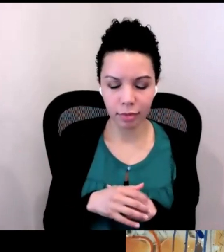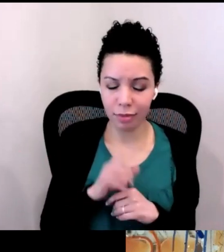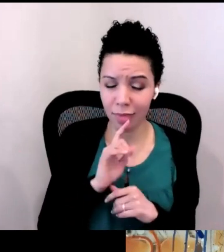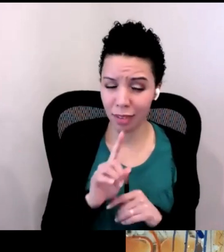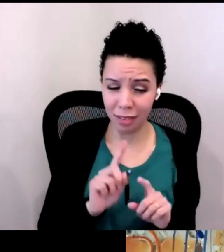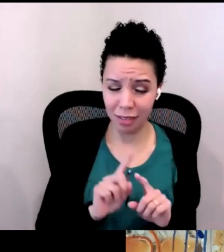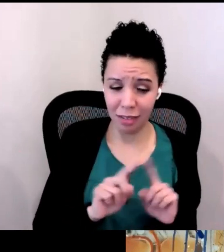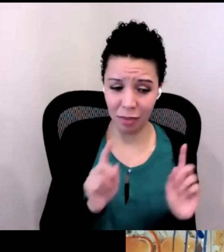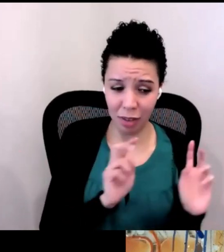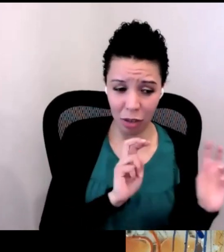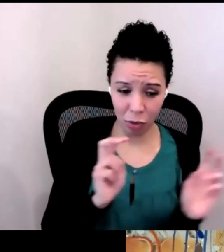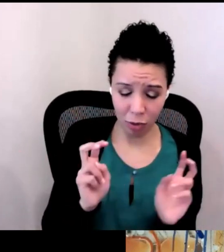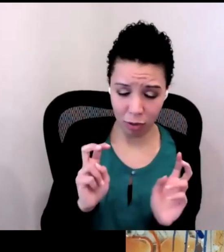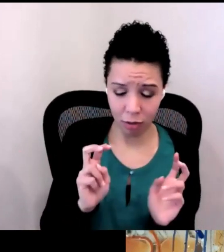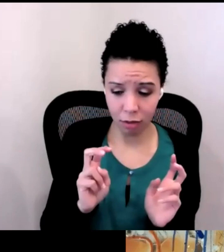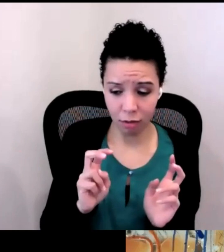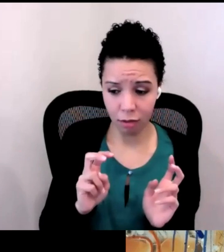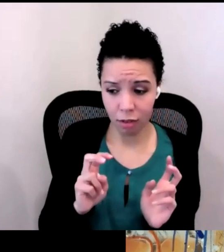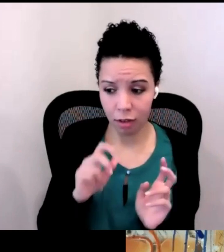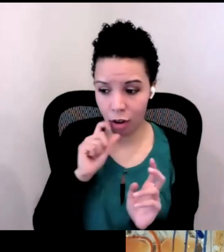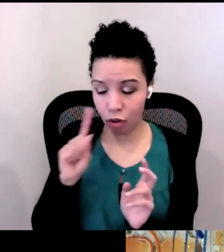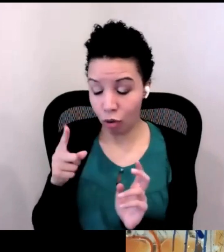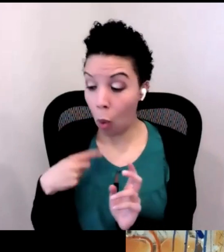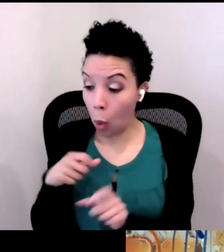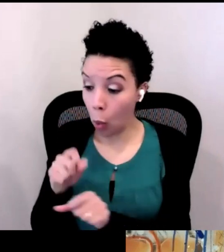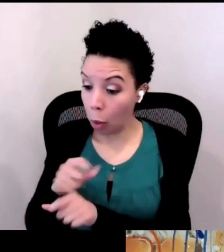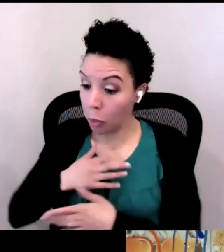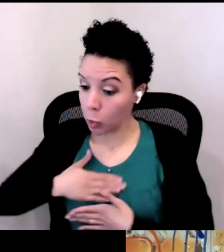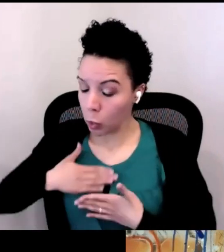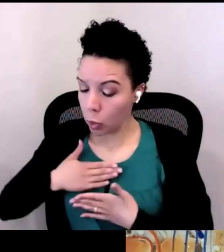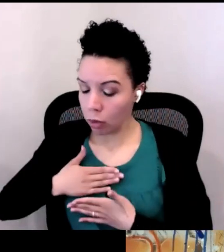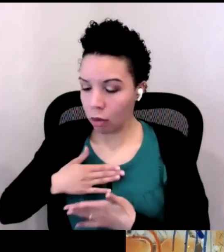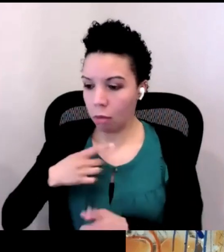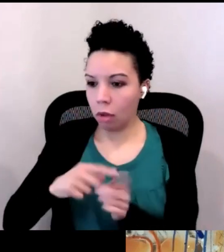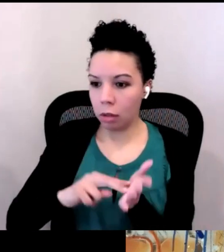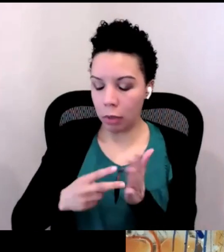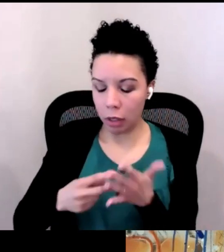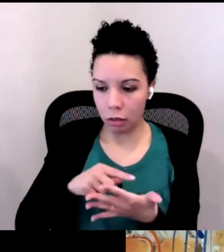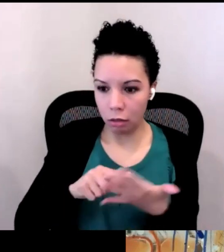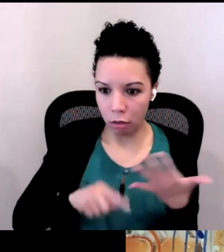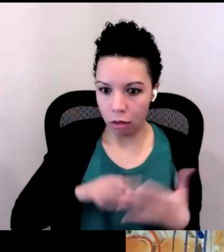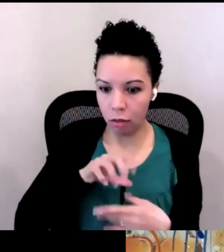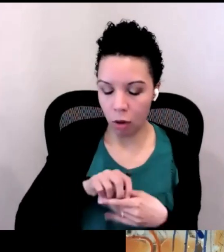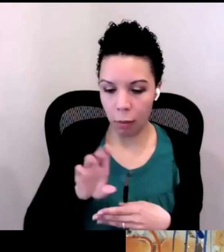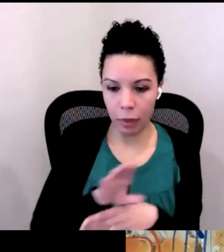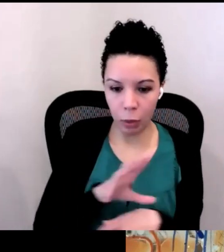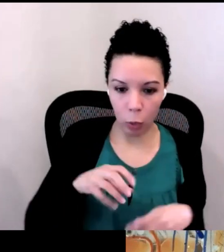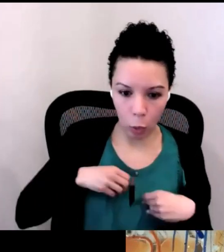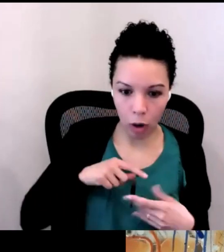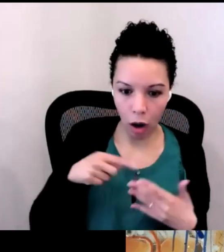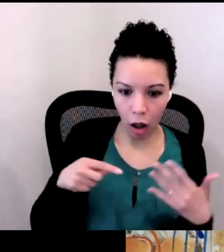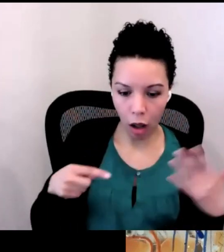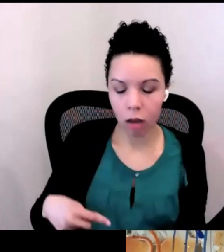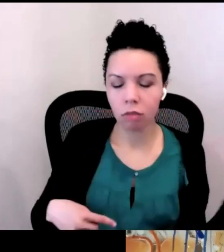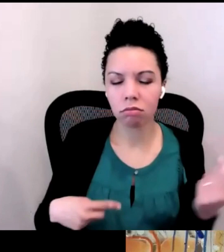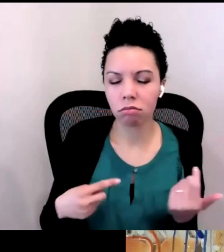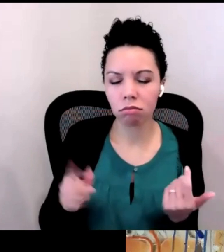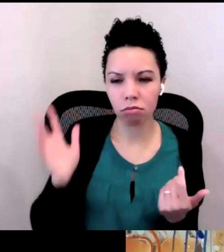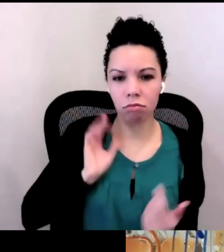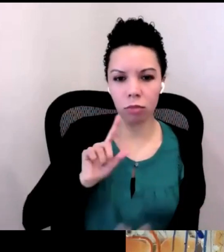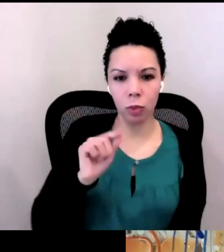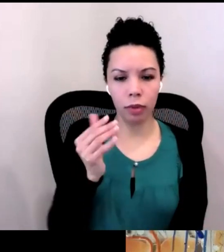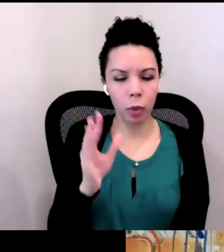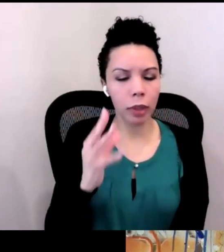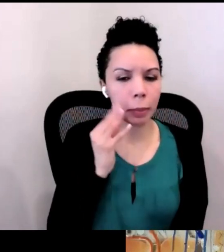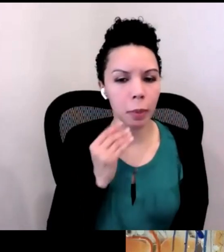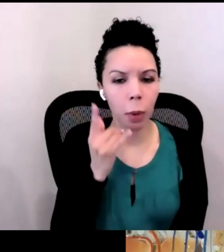than just the work you like to do. You have to also be the business owner. Right. So what was that experience like back in 2015